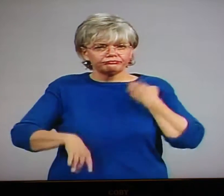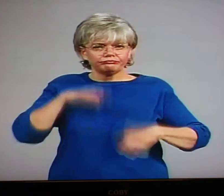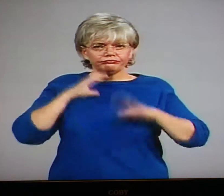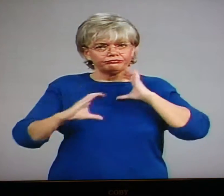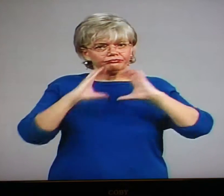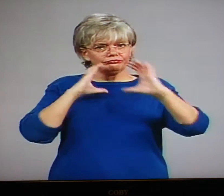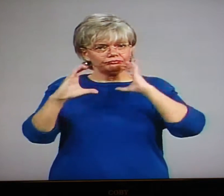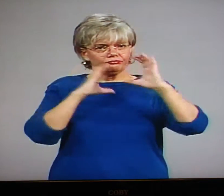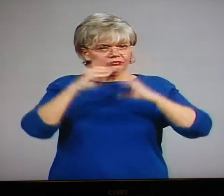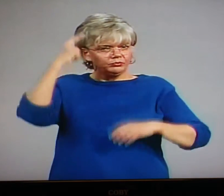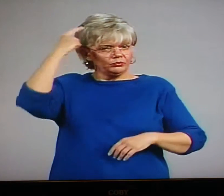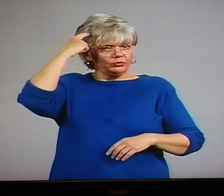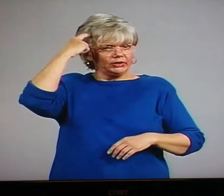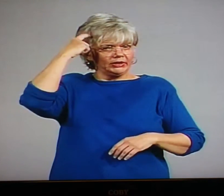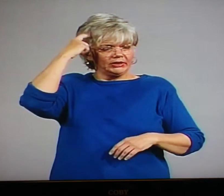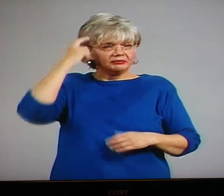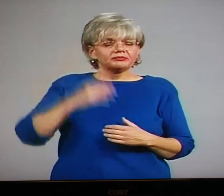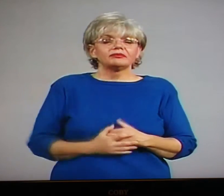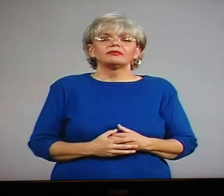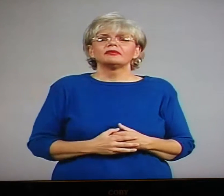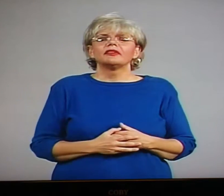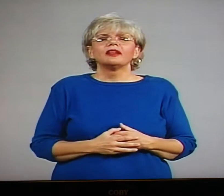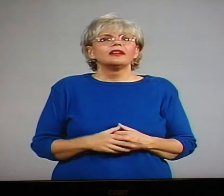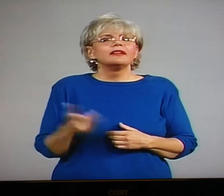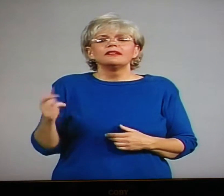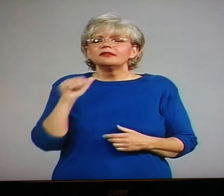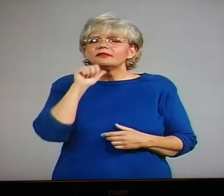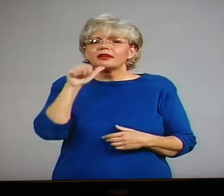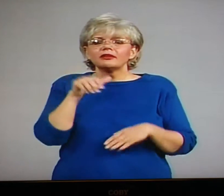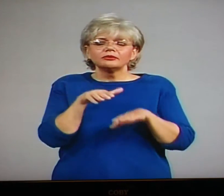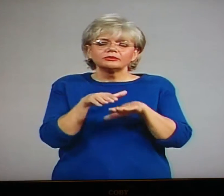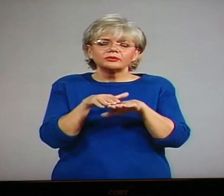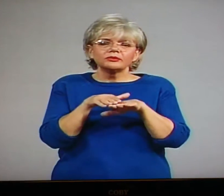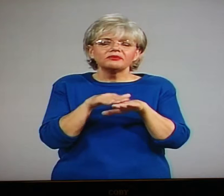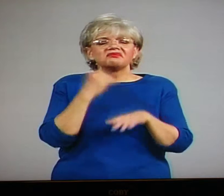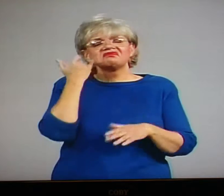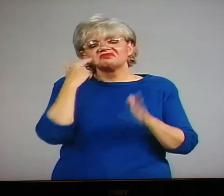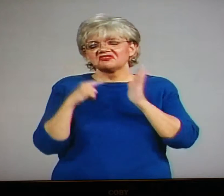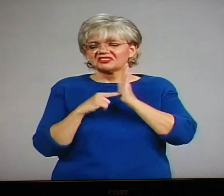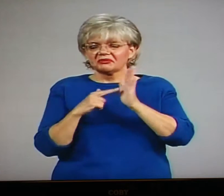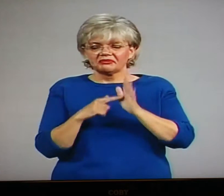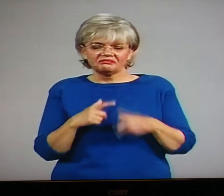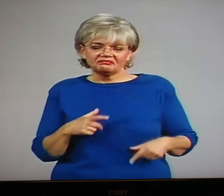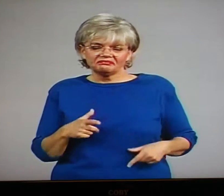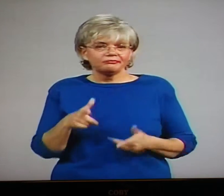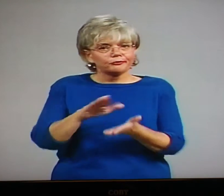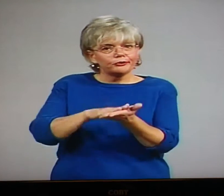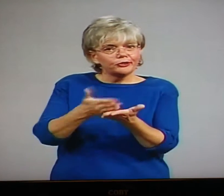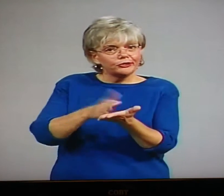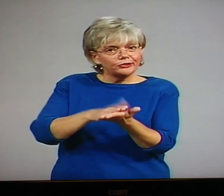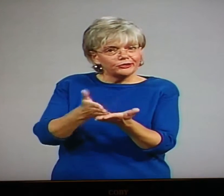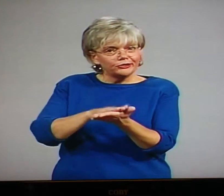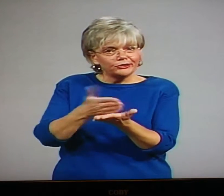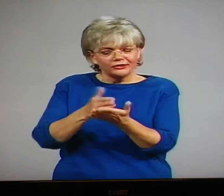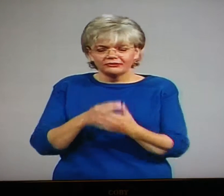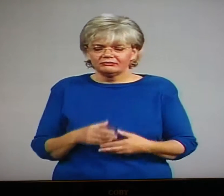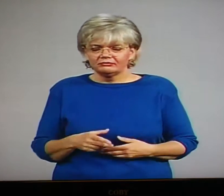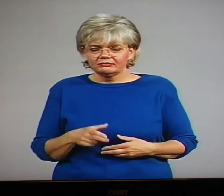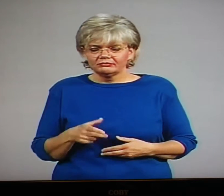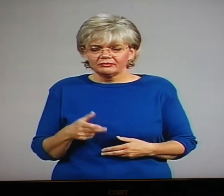These nerves communicate information kind of like a telephone to your brain. And this isn't a slow process.